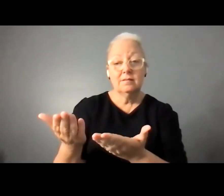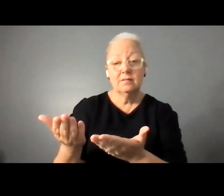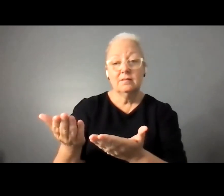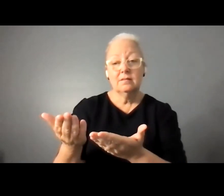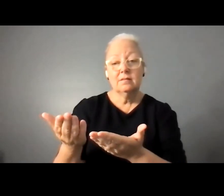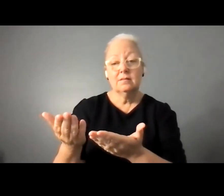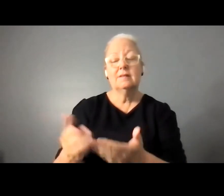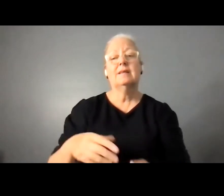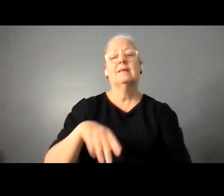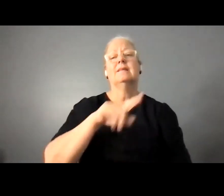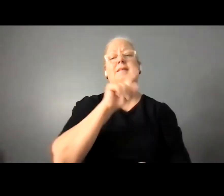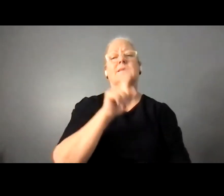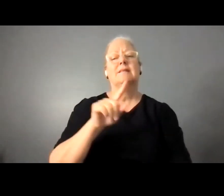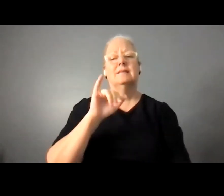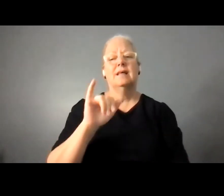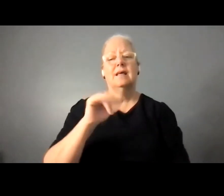Okay,